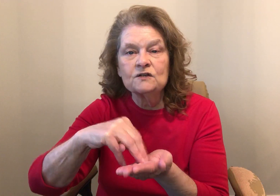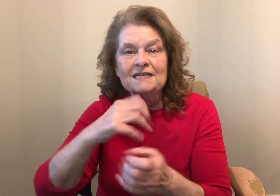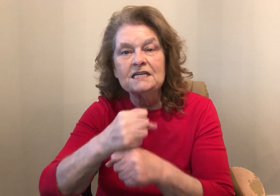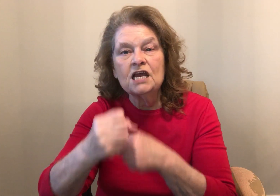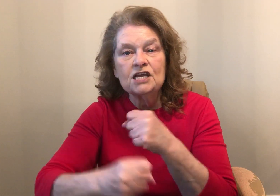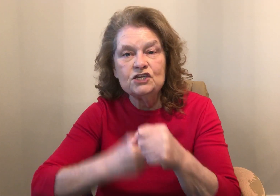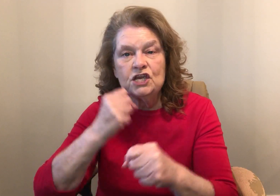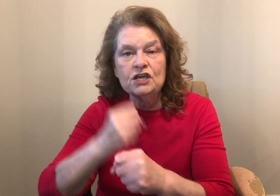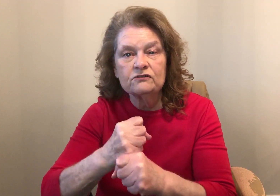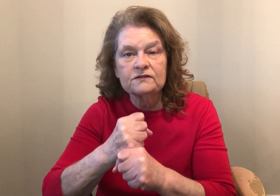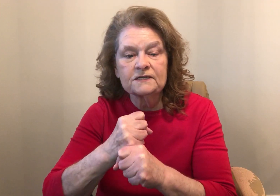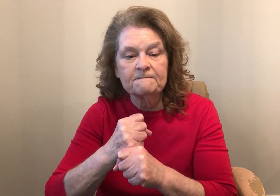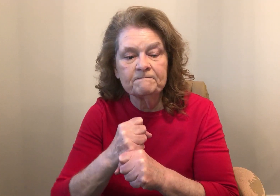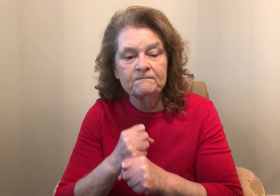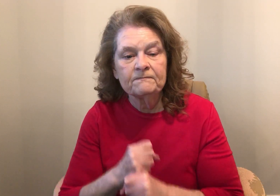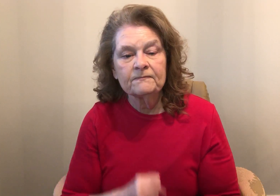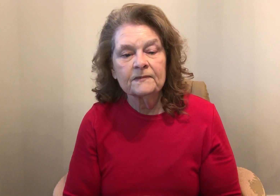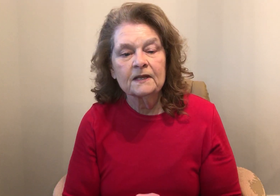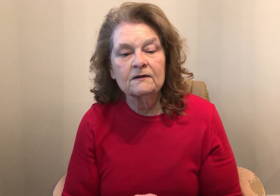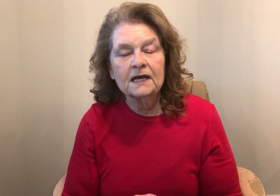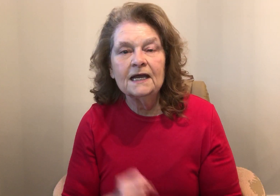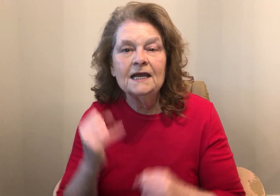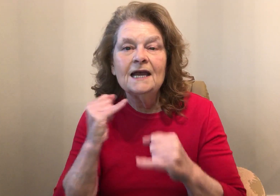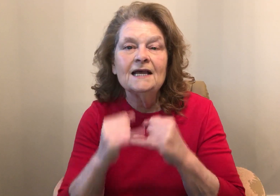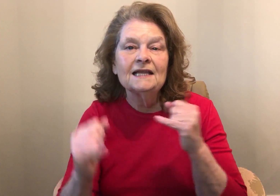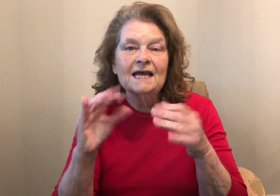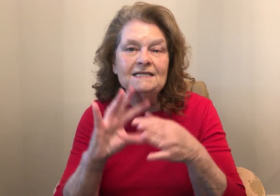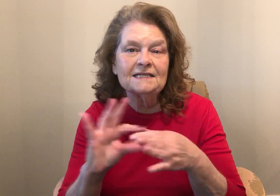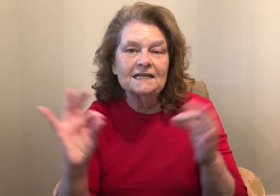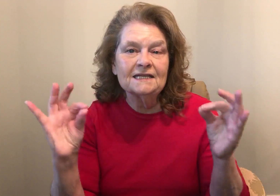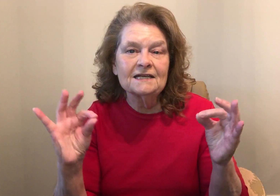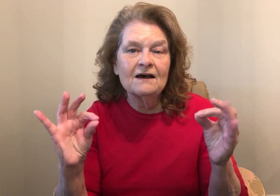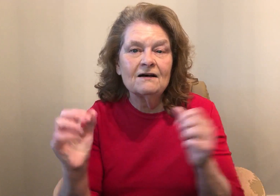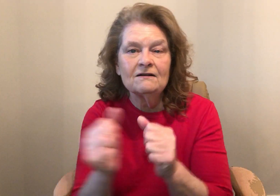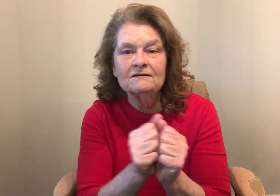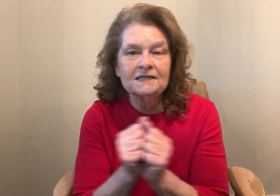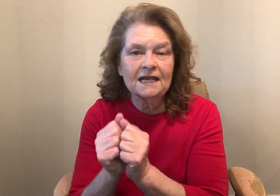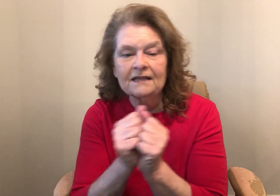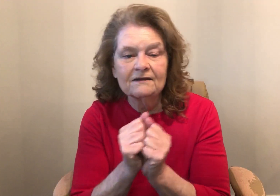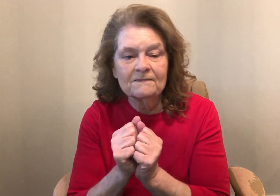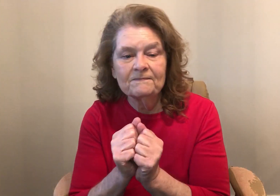1,000 years. Okay? Last sentence all together.